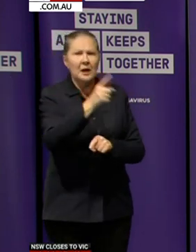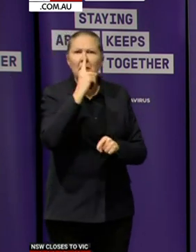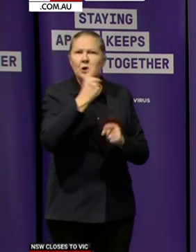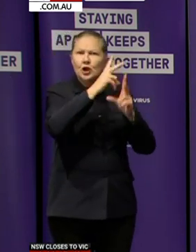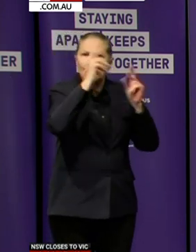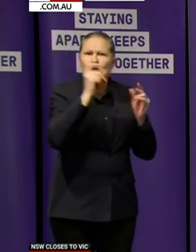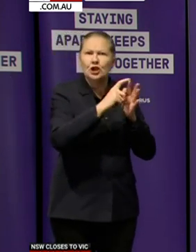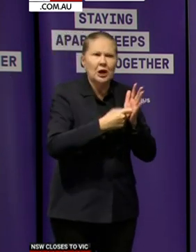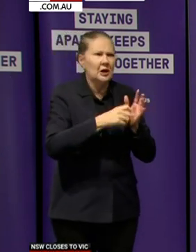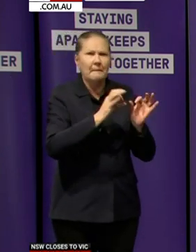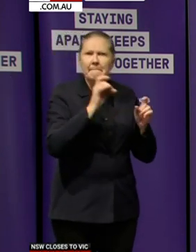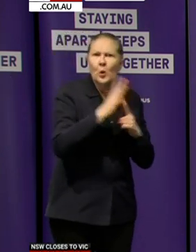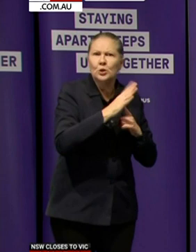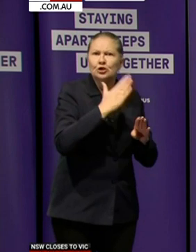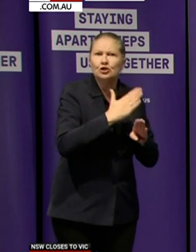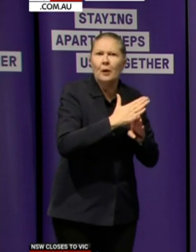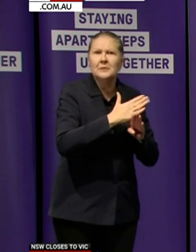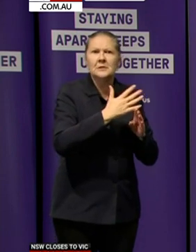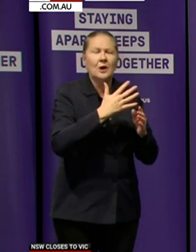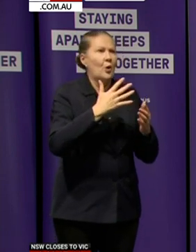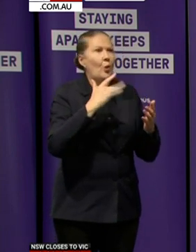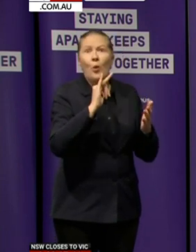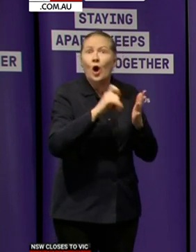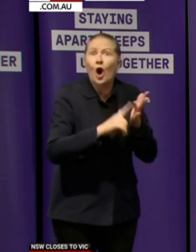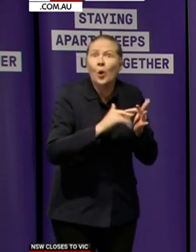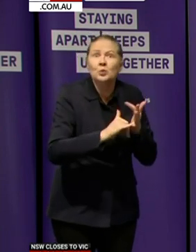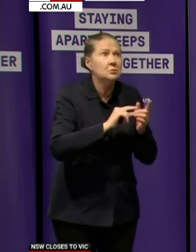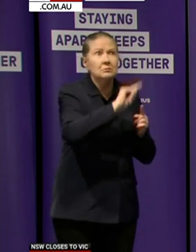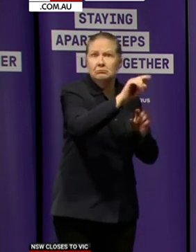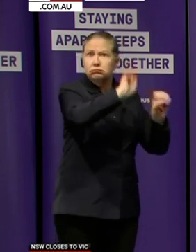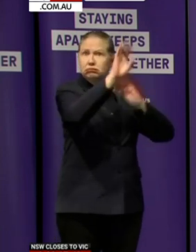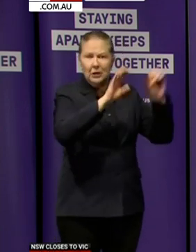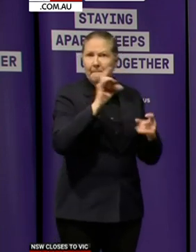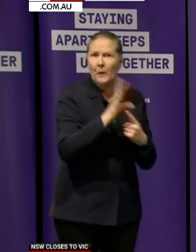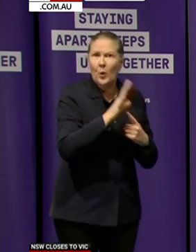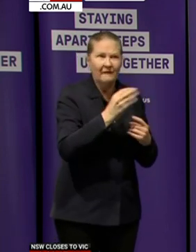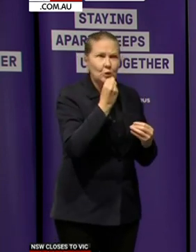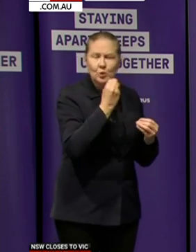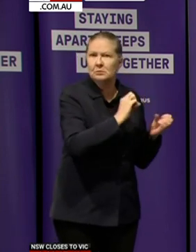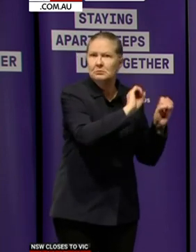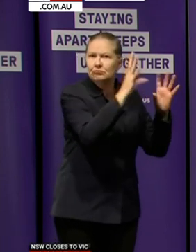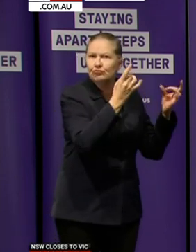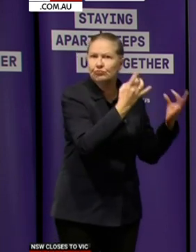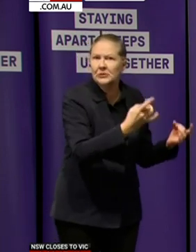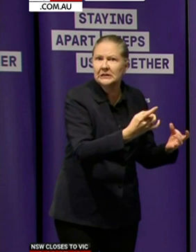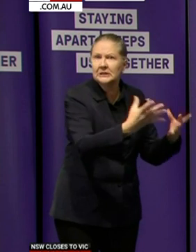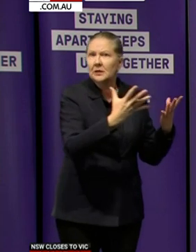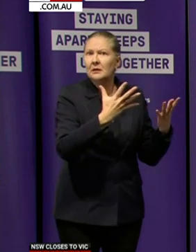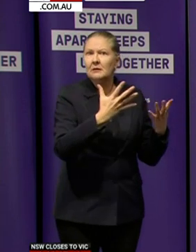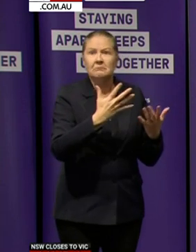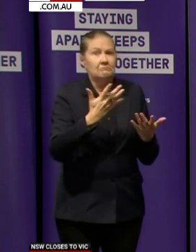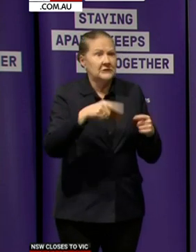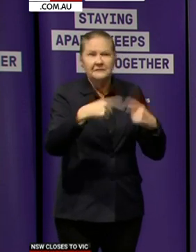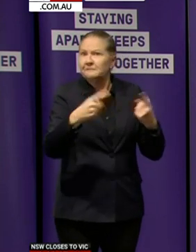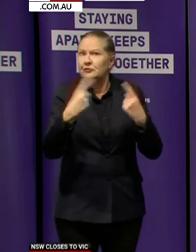home. So whether mum or dad are stacking shelves at Coles or Woolworths, or whether mum and dad are a nurse or a